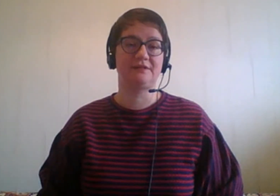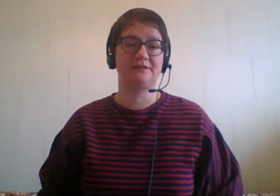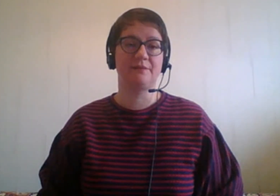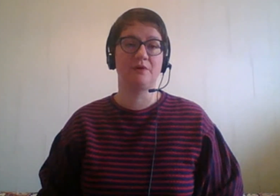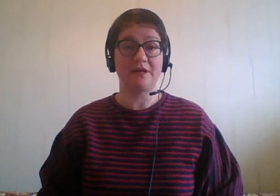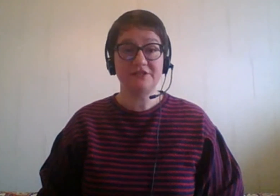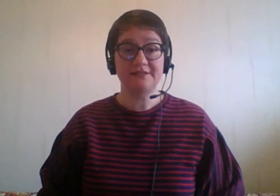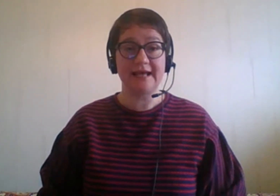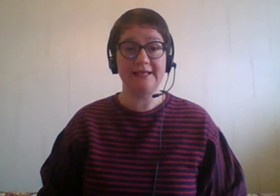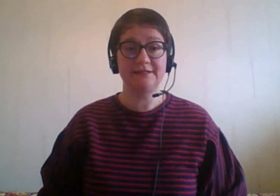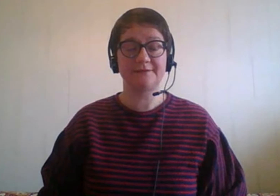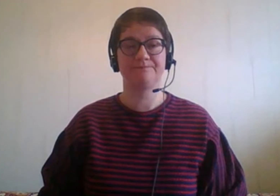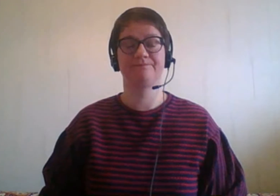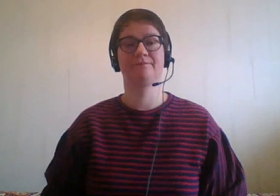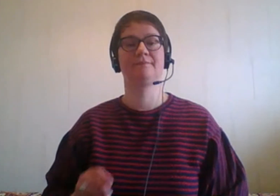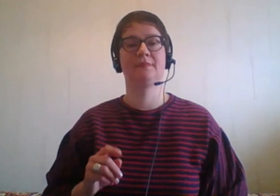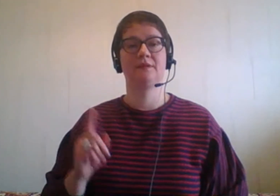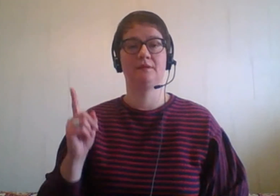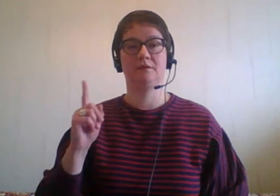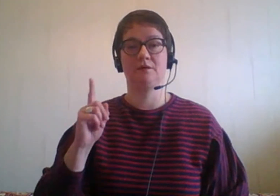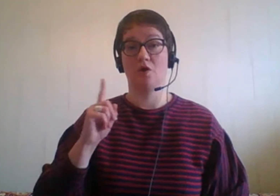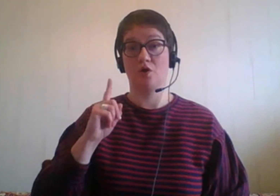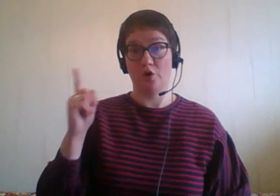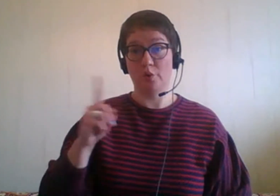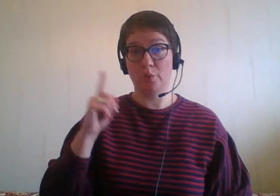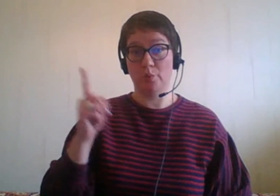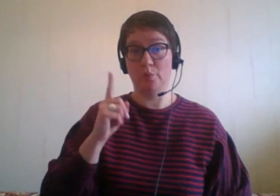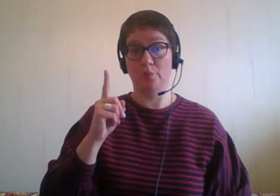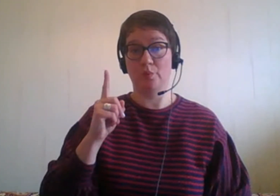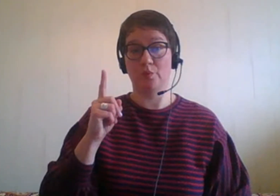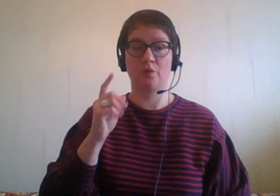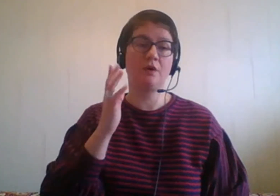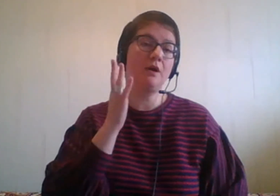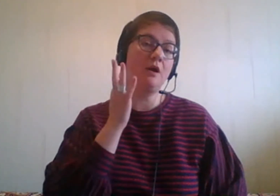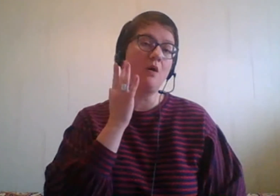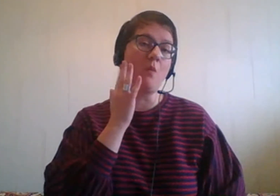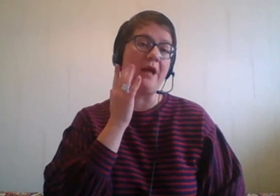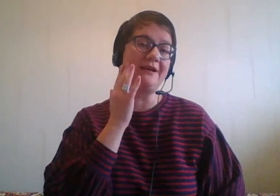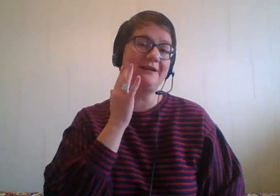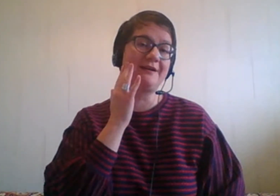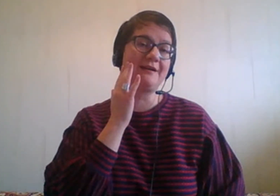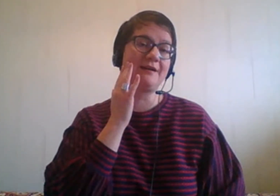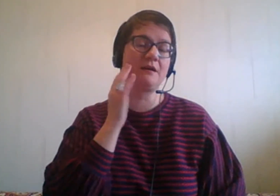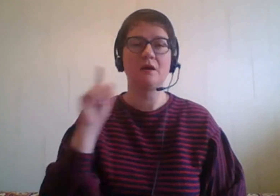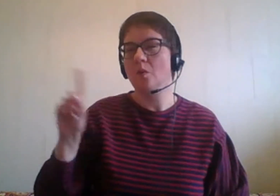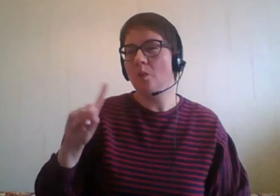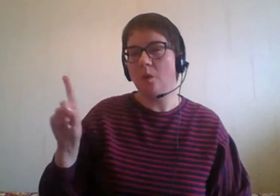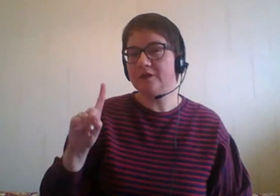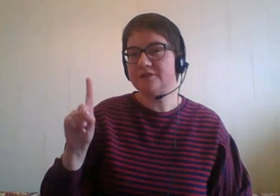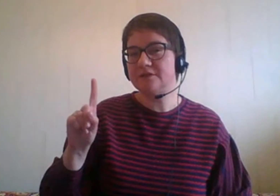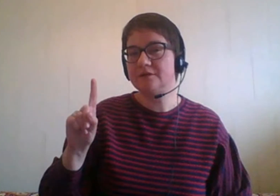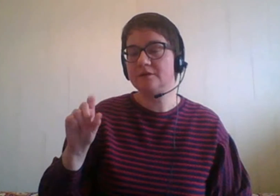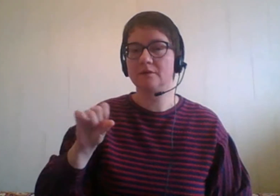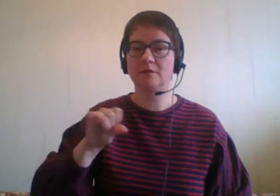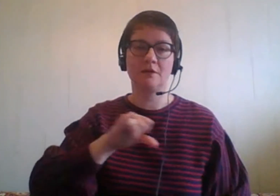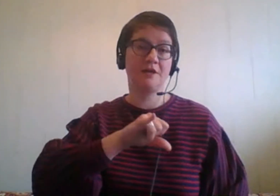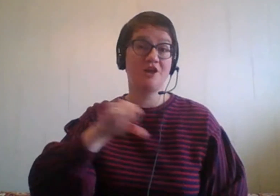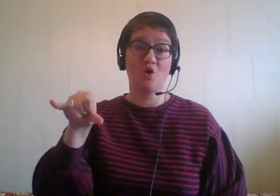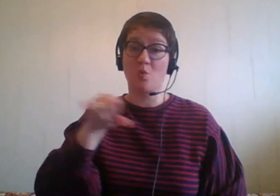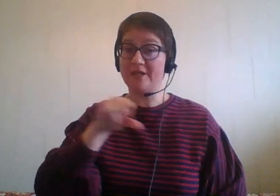some question signs. Who, when, what,